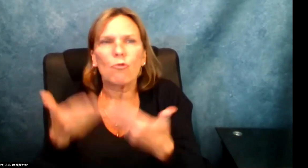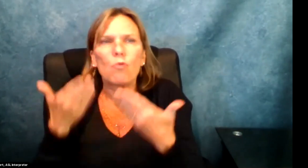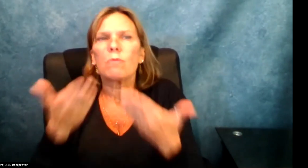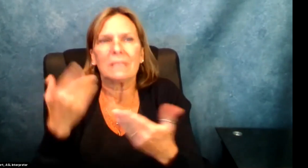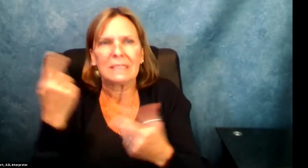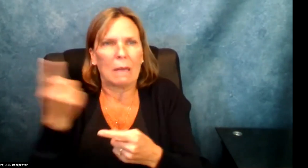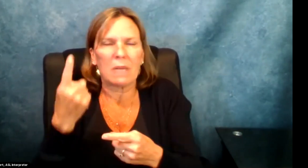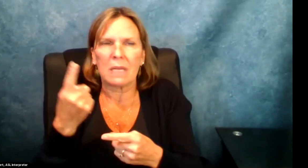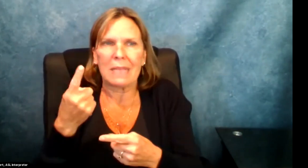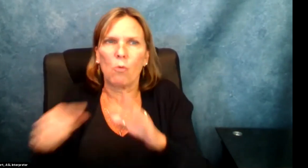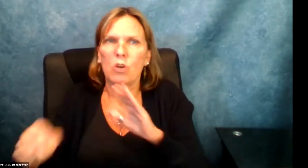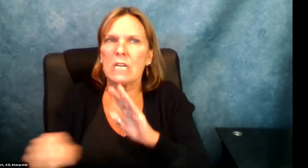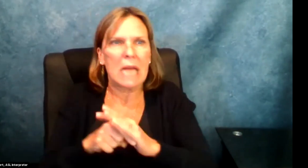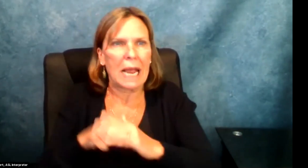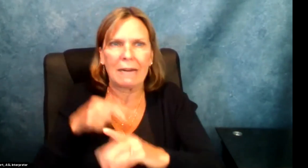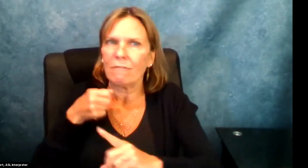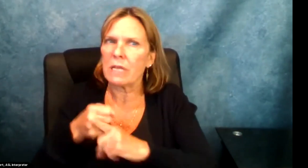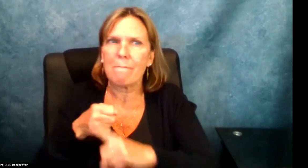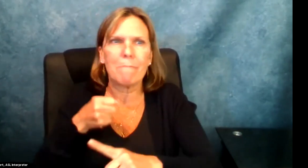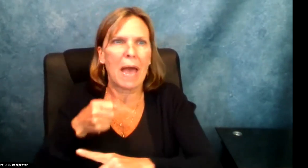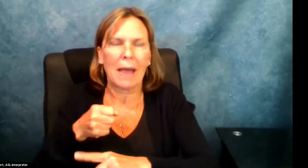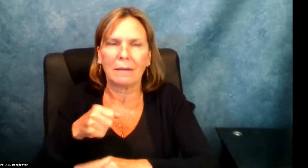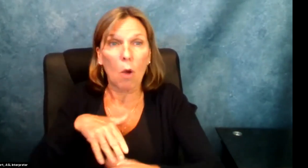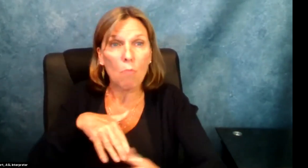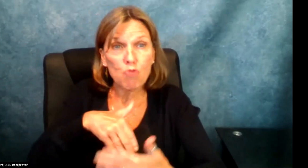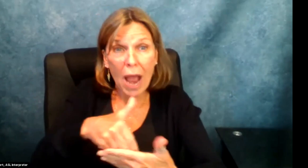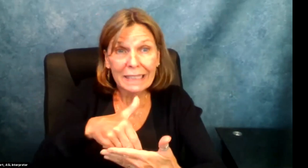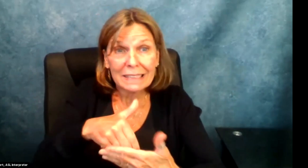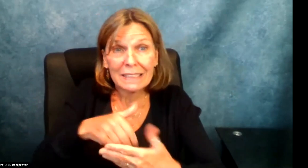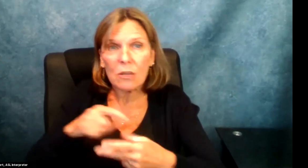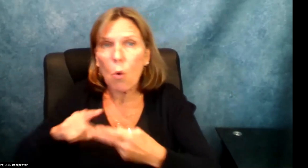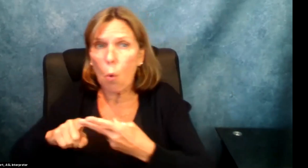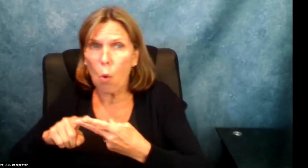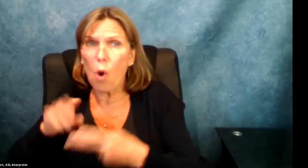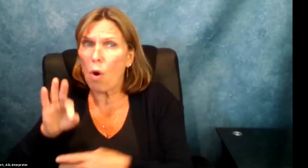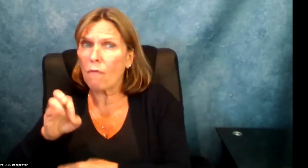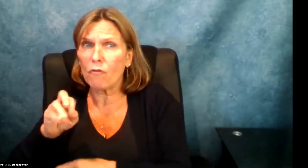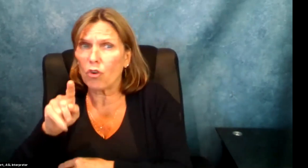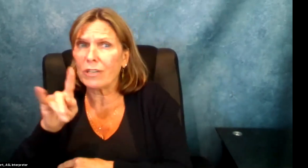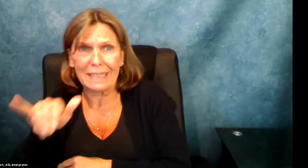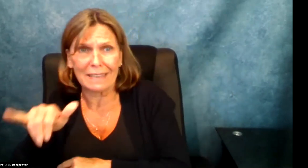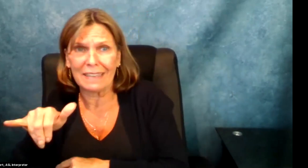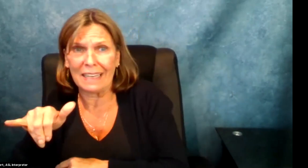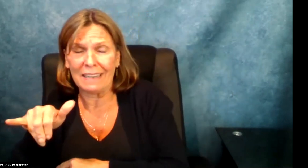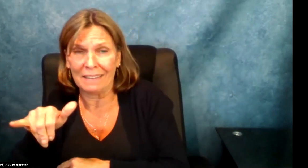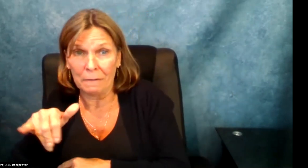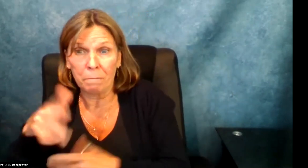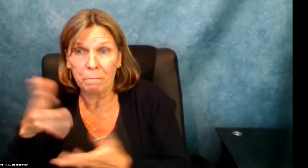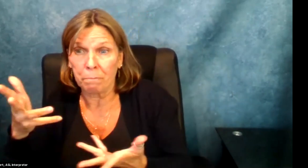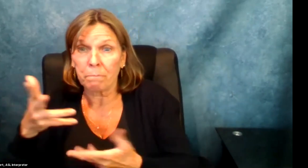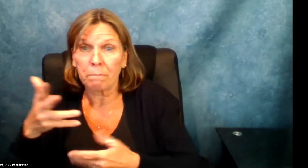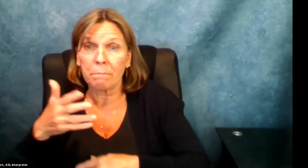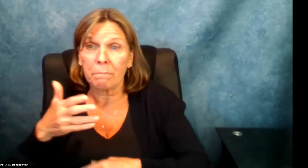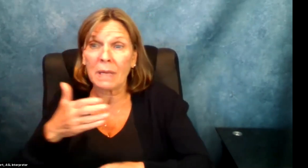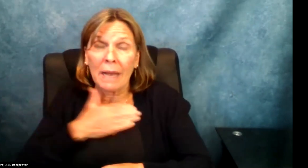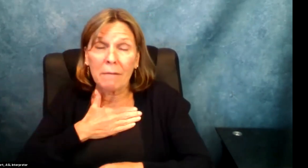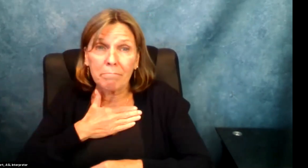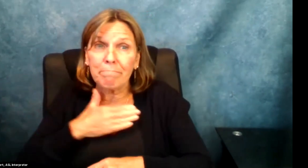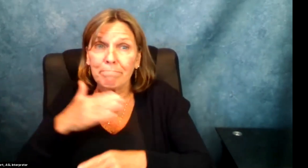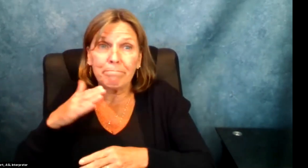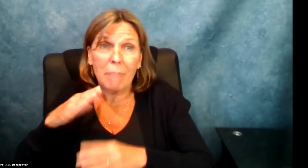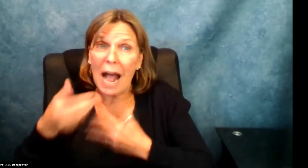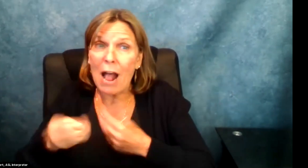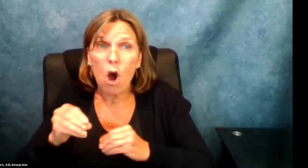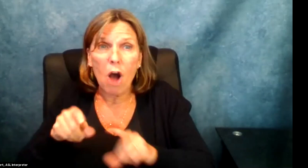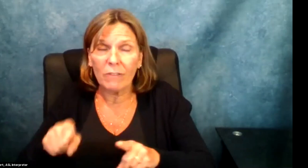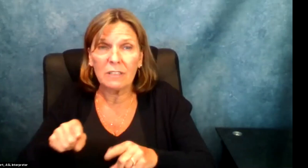or fertility, even if it is good for the greater good. And so even within our own practice, we have folks,